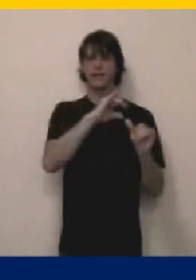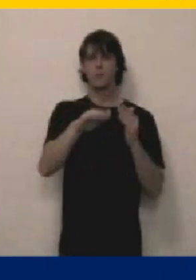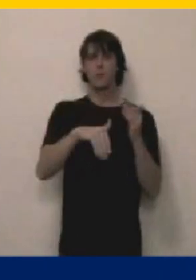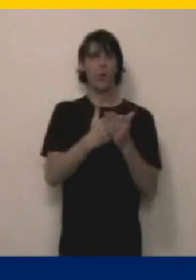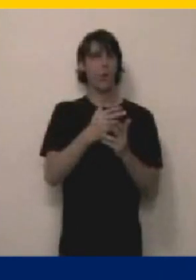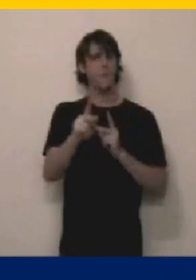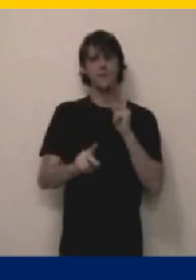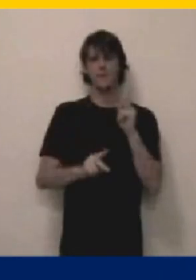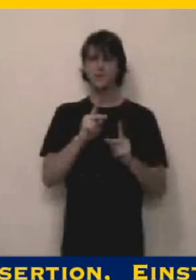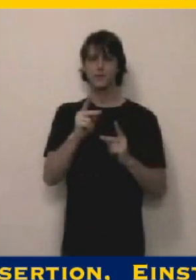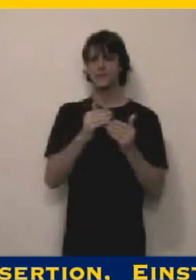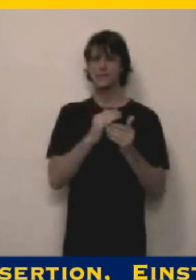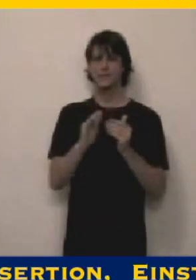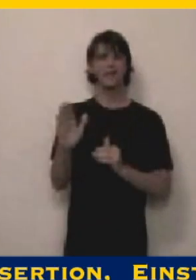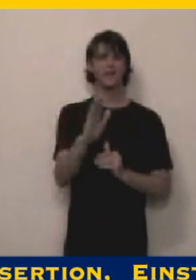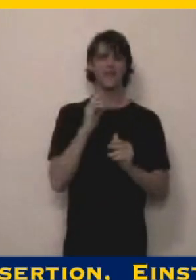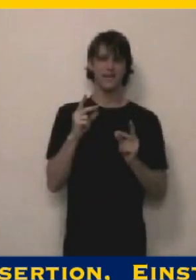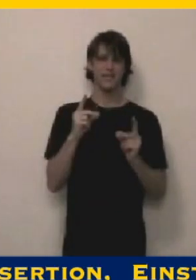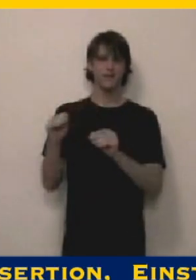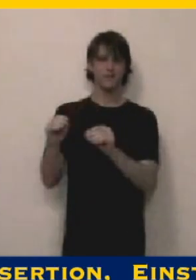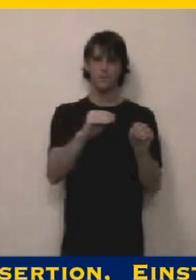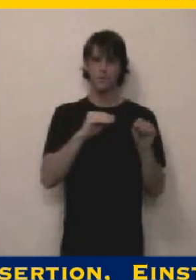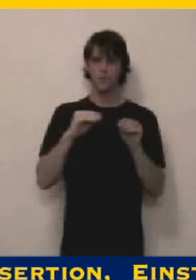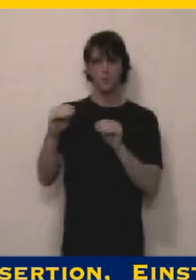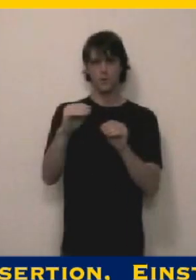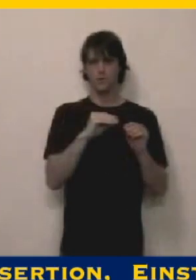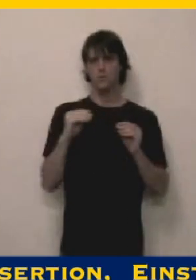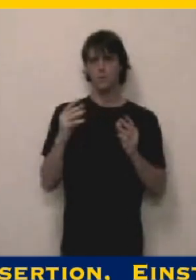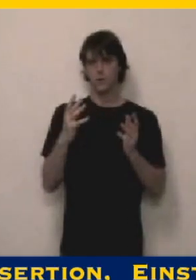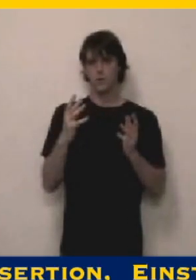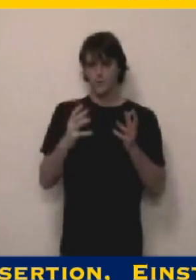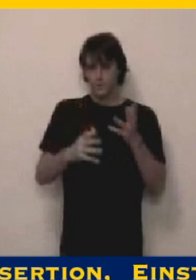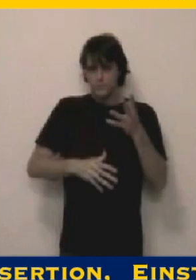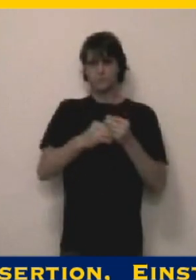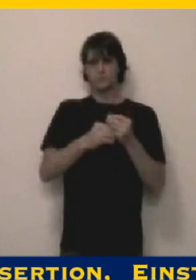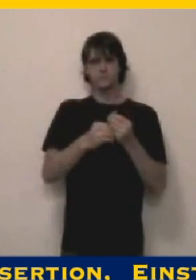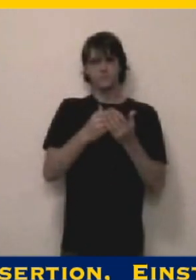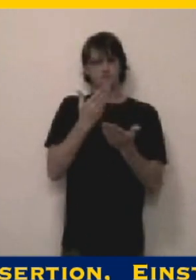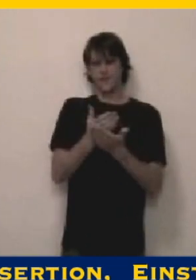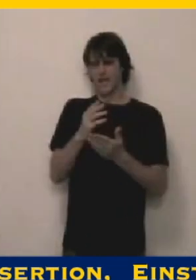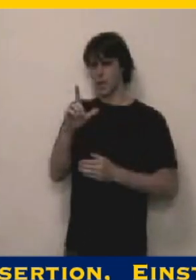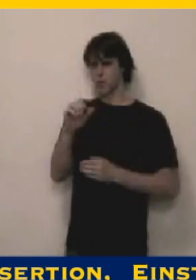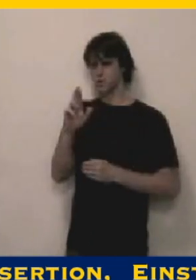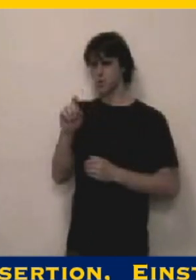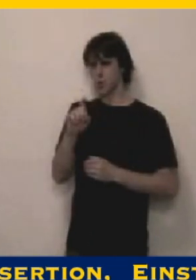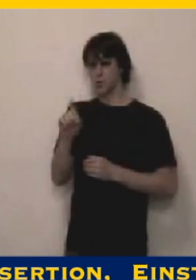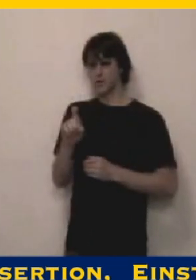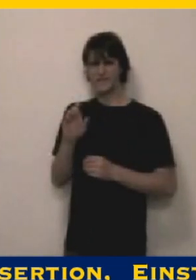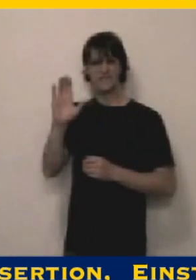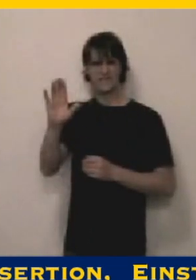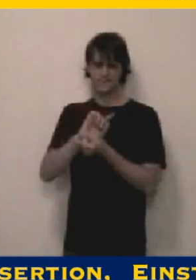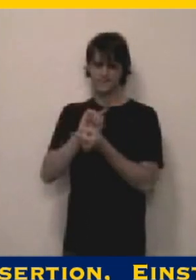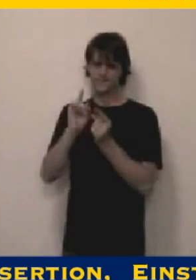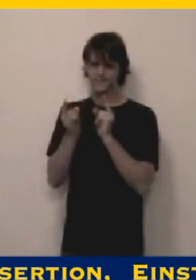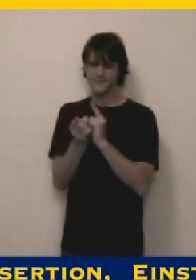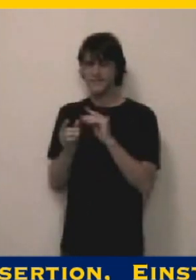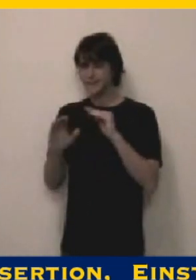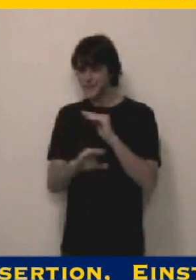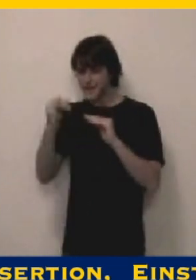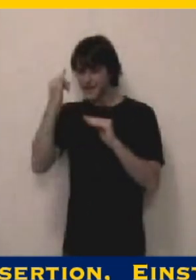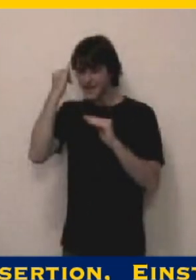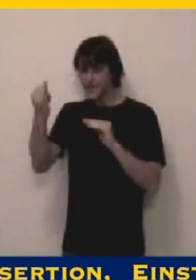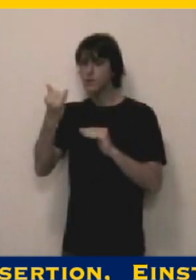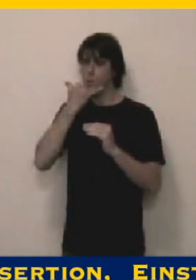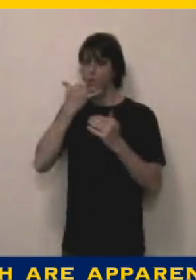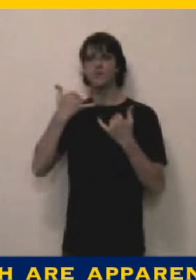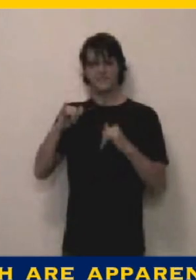of their relative constant motion. In the light of this assertion, Einstein goes on to point out that although Lorentz was motivated by an incorrect physical